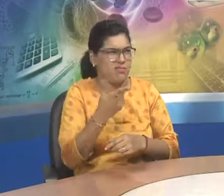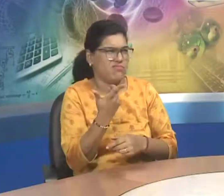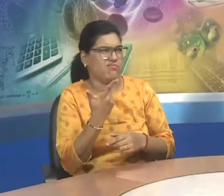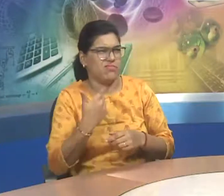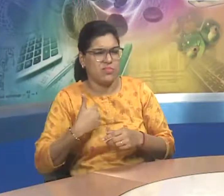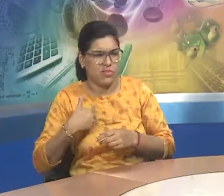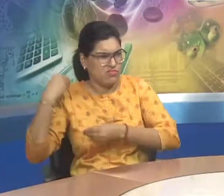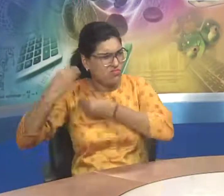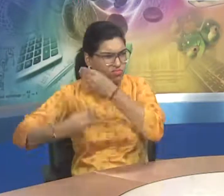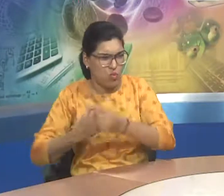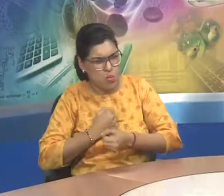starting with